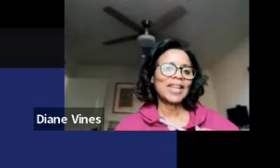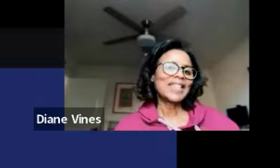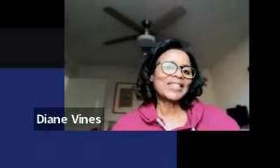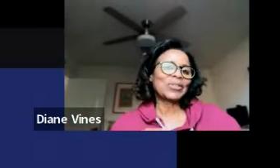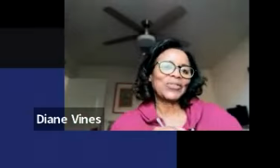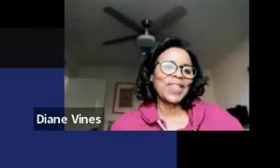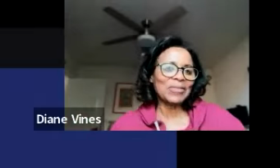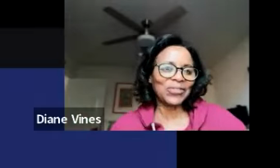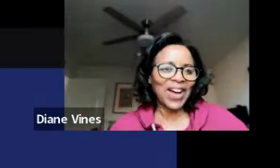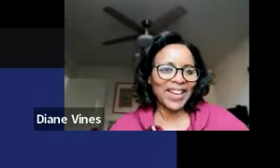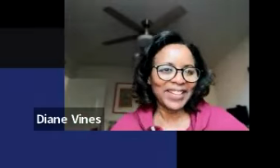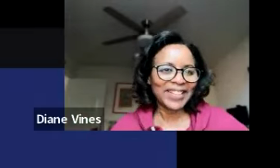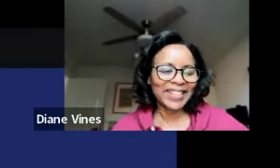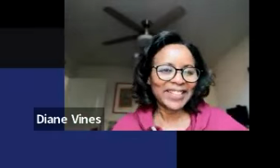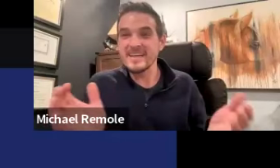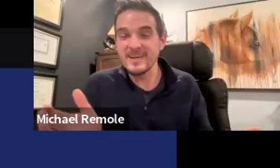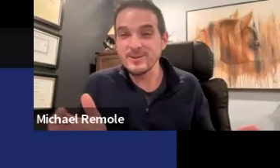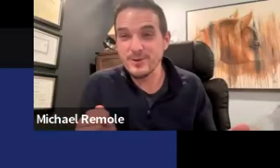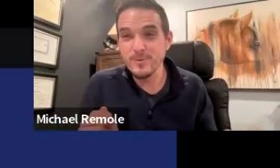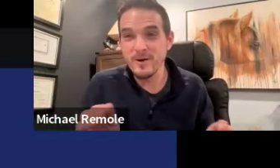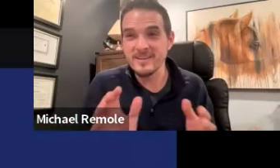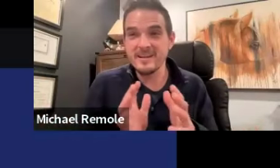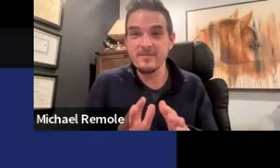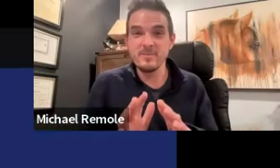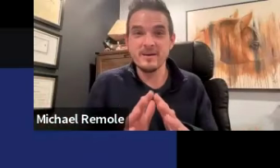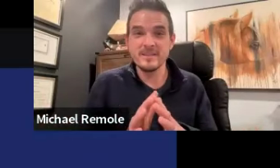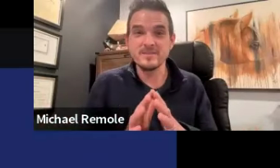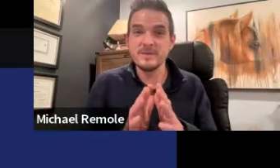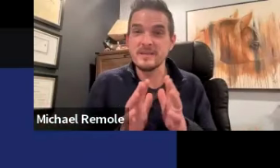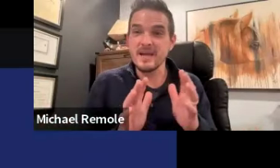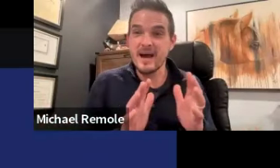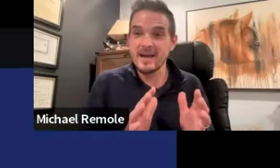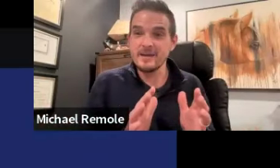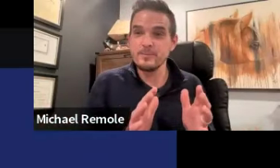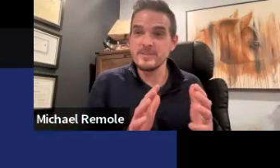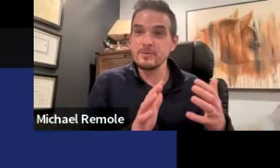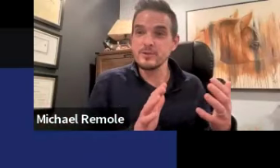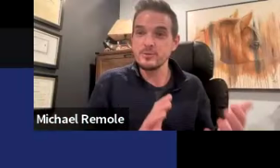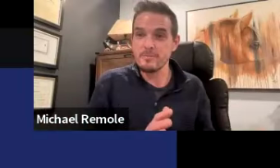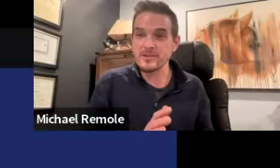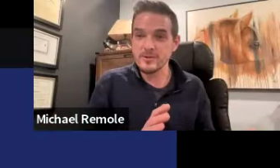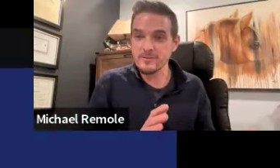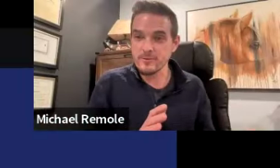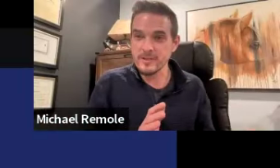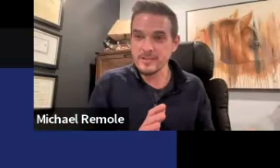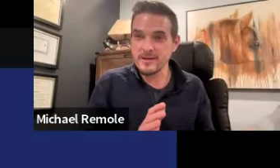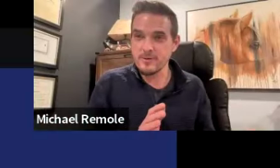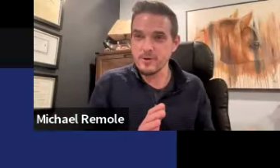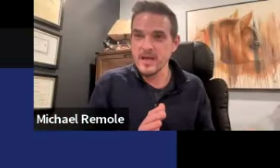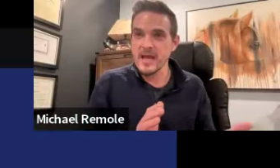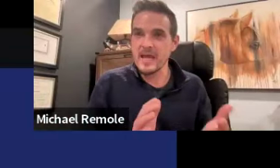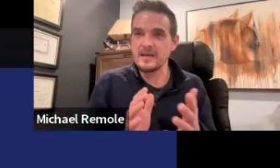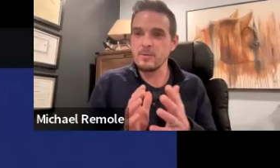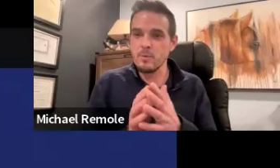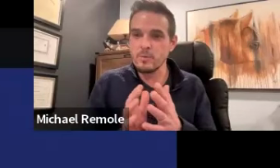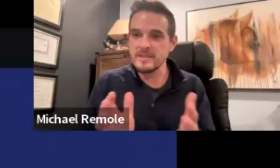That's that was fun. well, and here's the cool part that I love about this, because I was able to do the metric for this